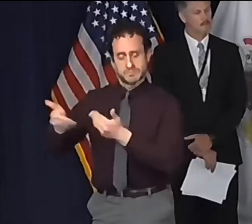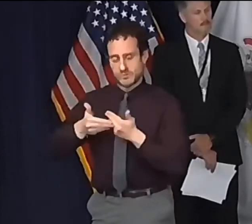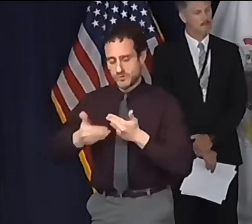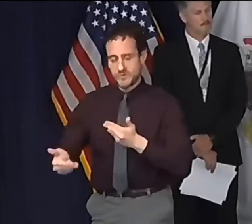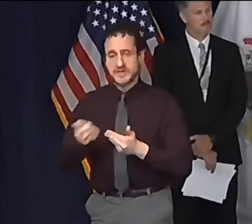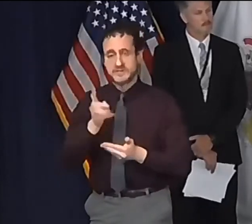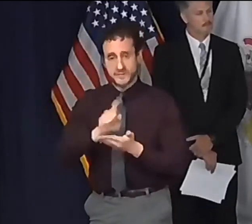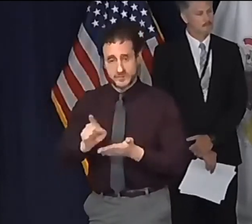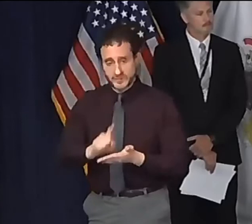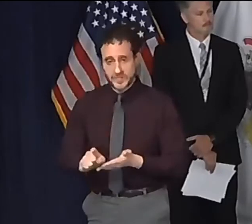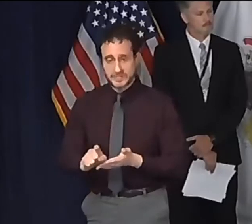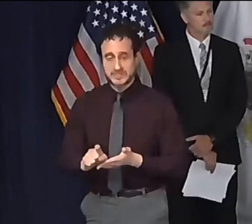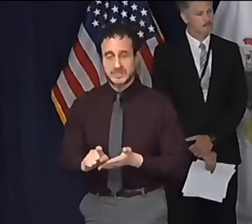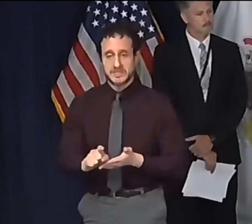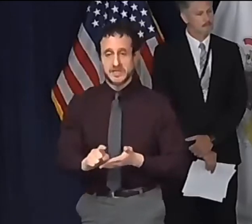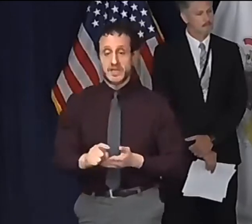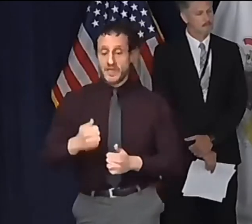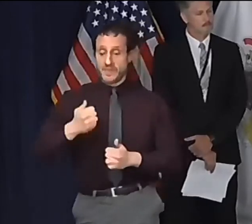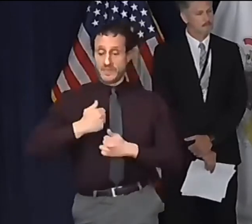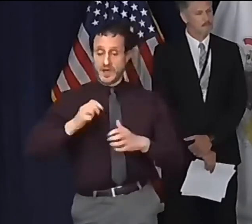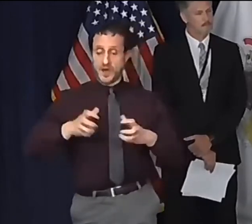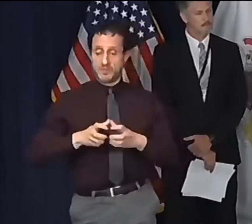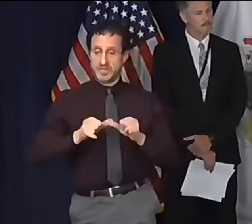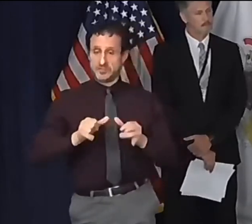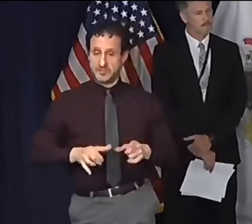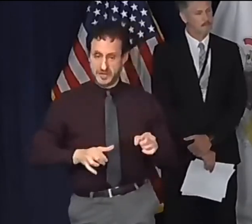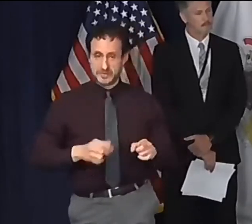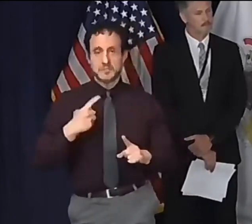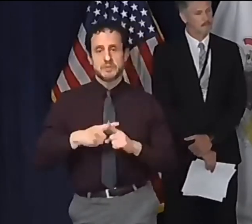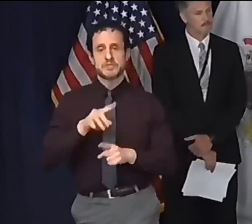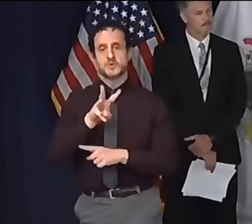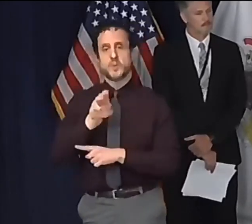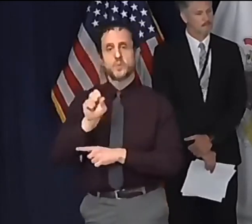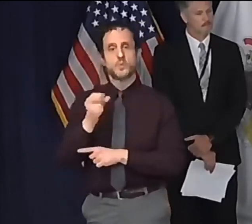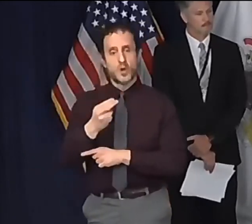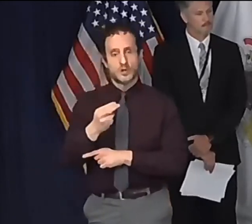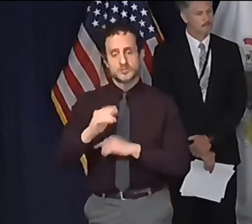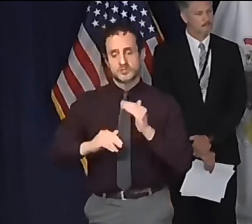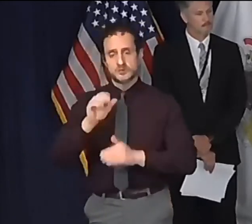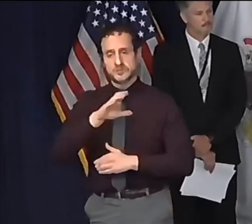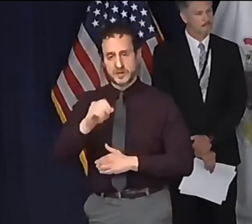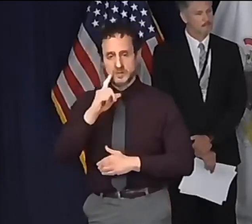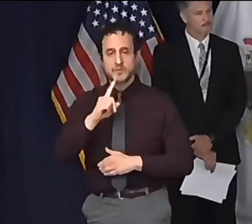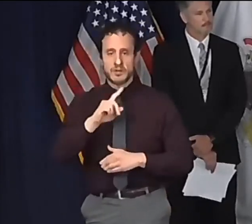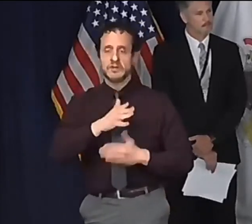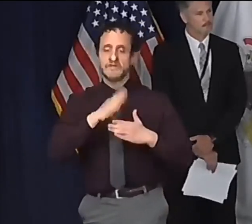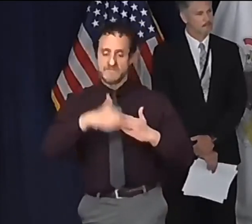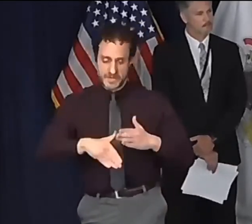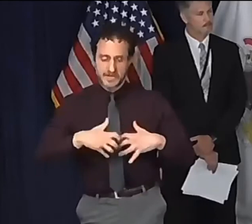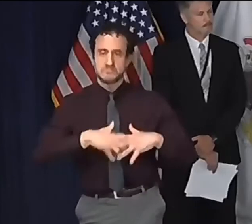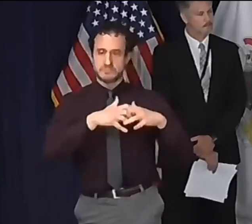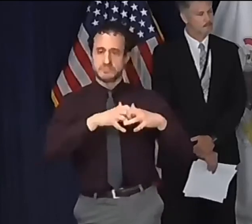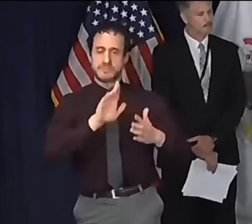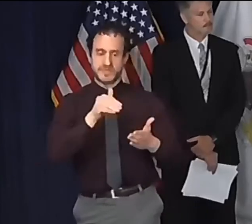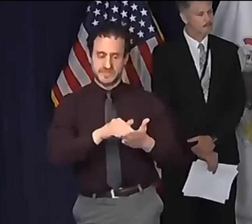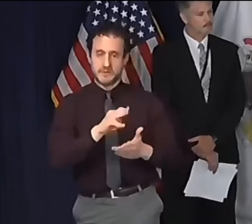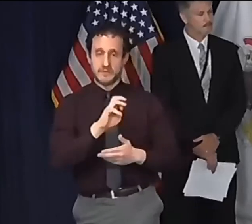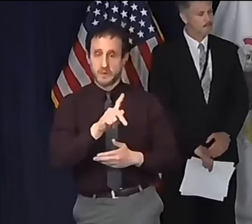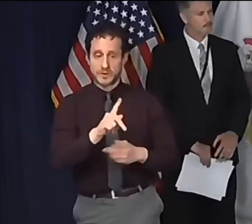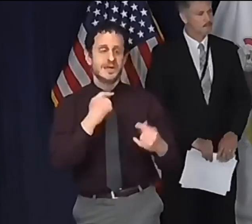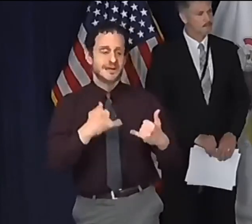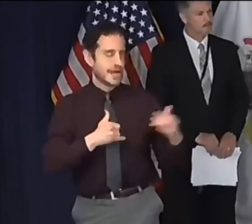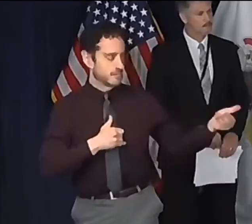and Walsh Construction complete the build-out of McCormack Center. With that, I'll turn this back over to Governor Pritzker for any